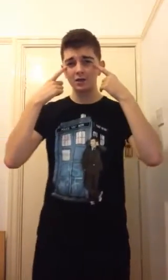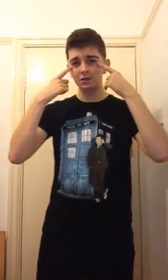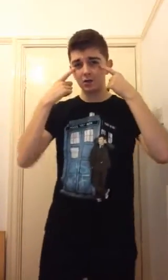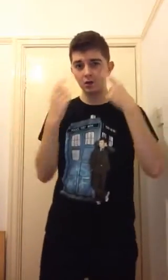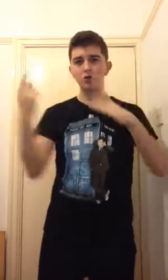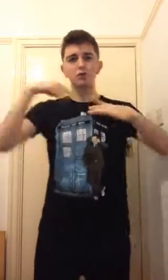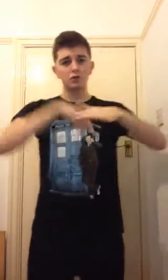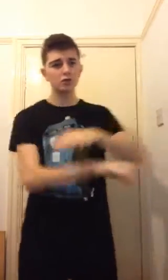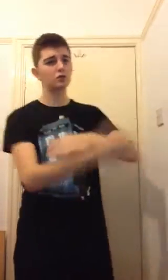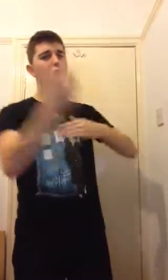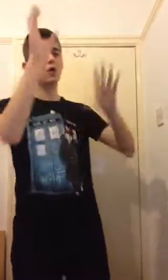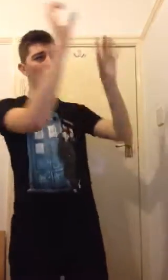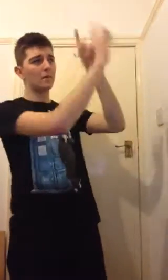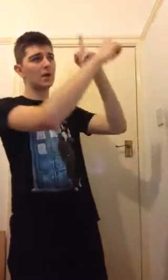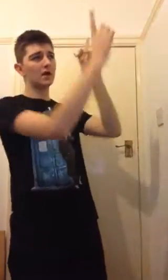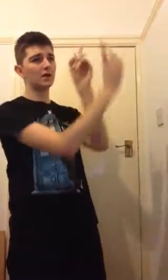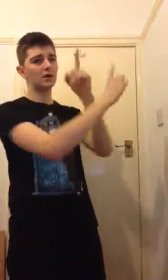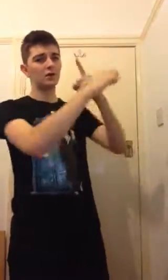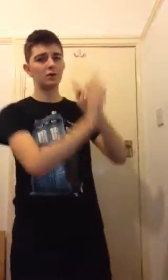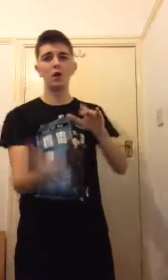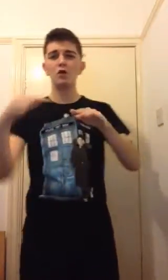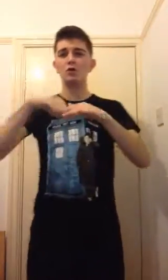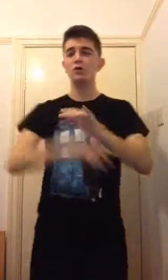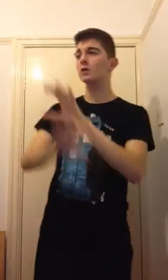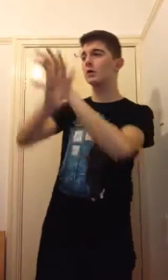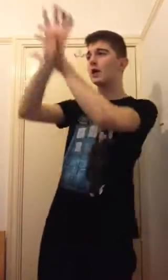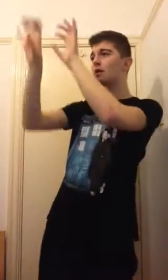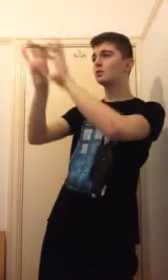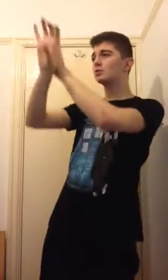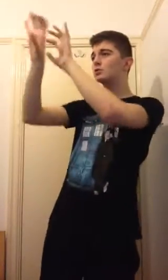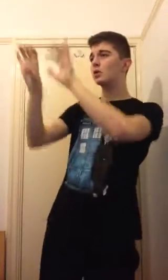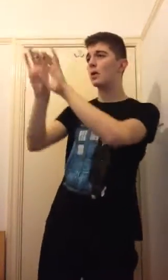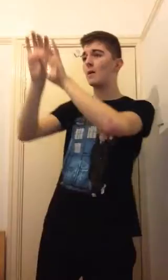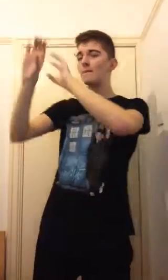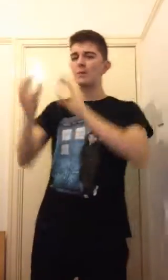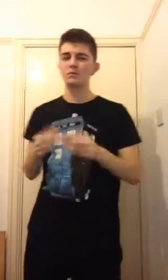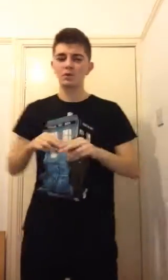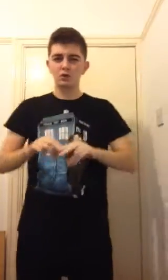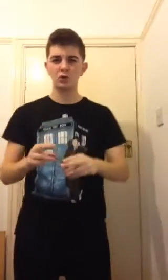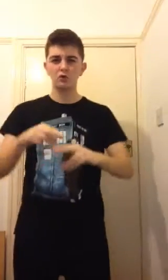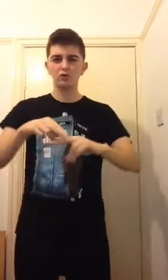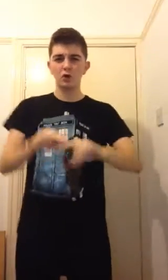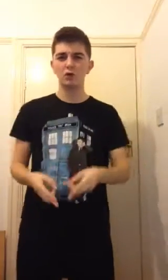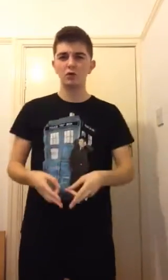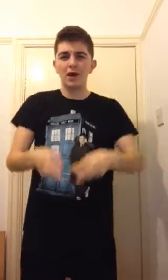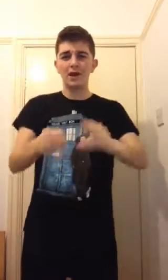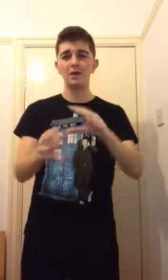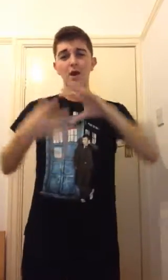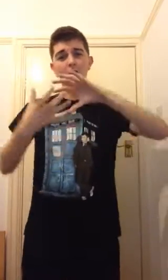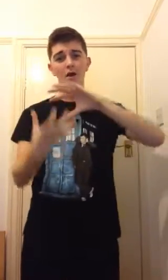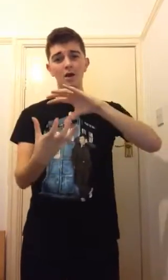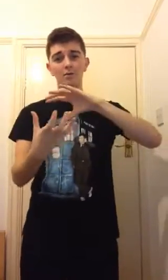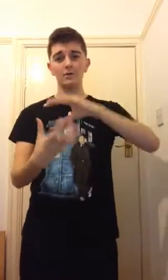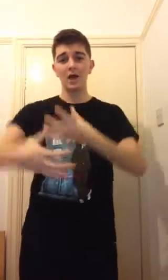Through the storm and through the clouds, bumps in the road and upside